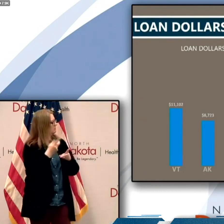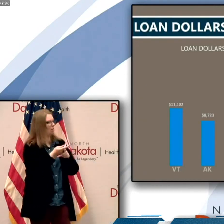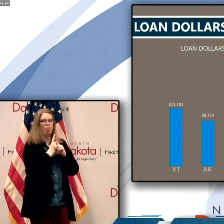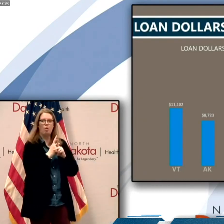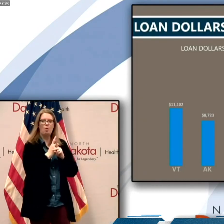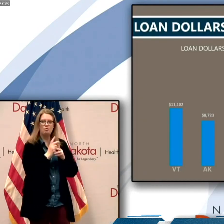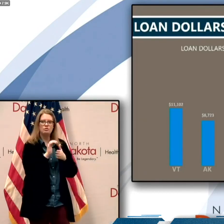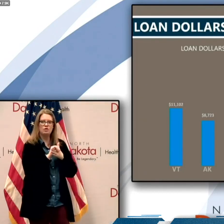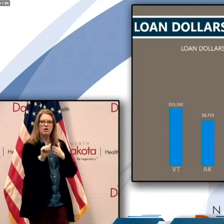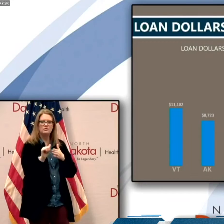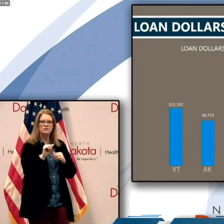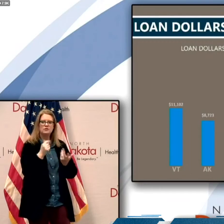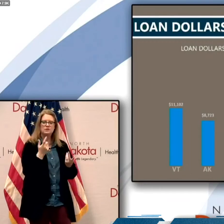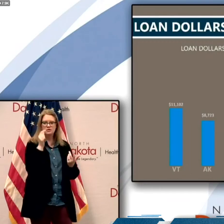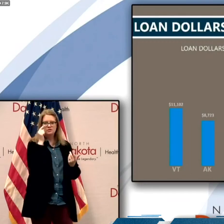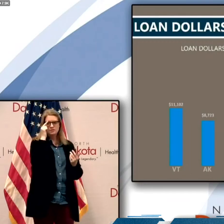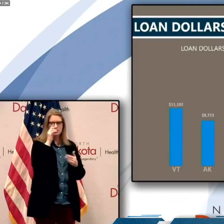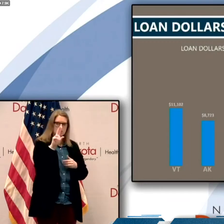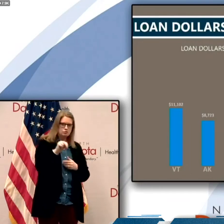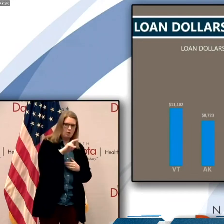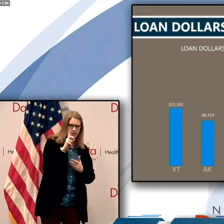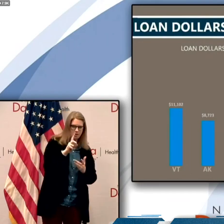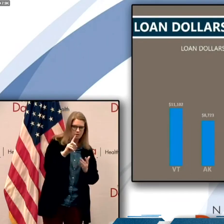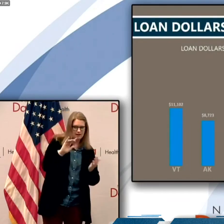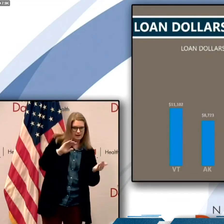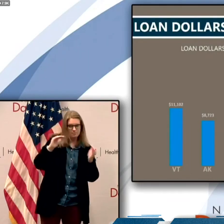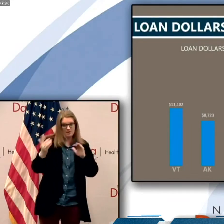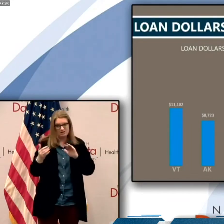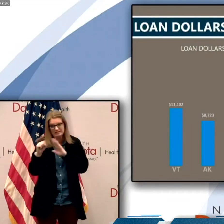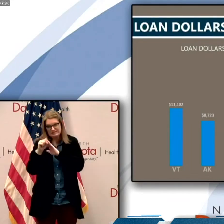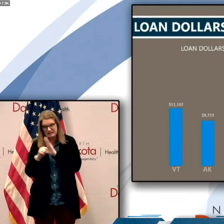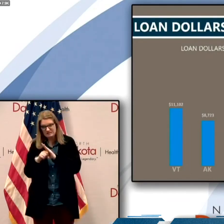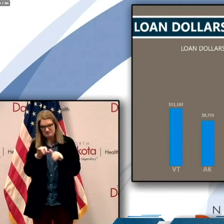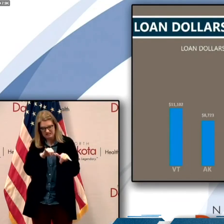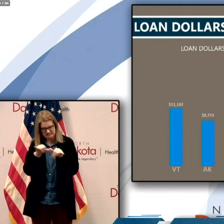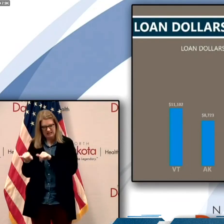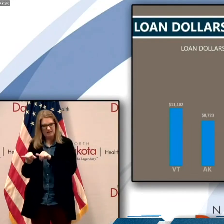that North Dakota, relative to other states of similar size,